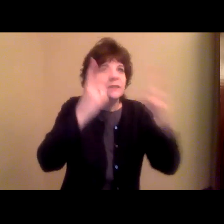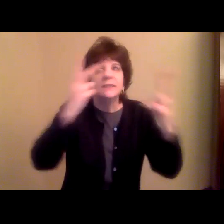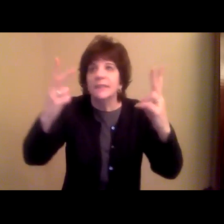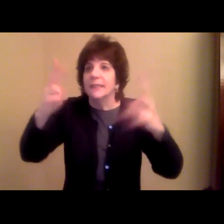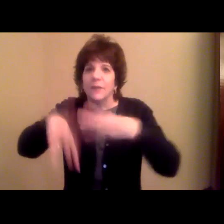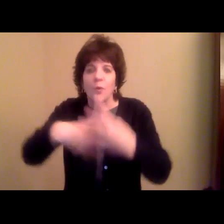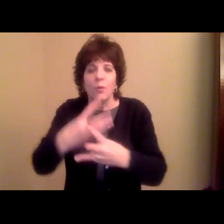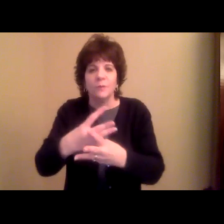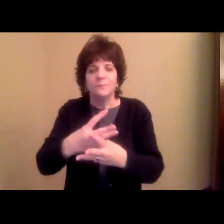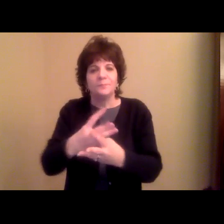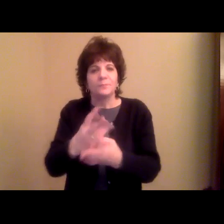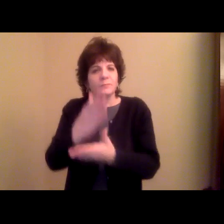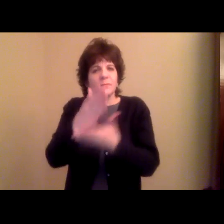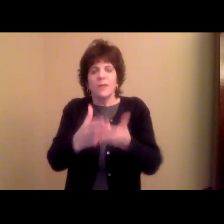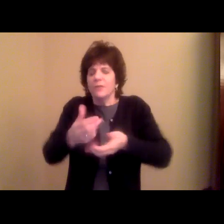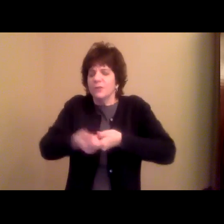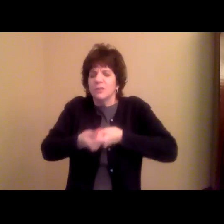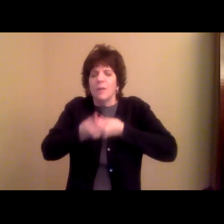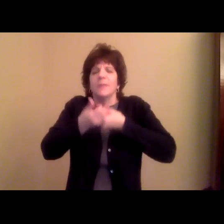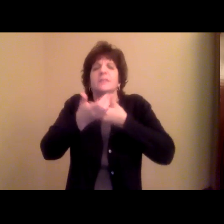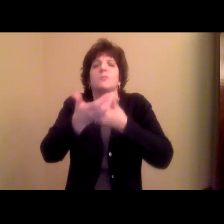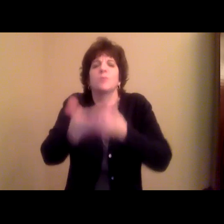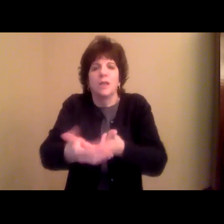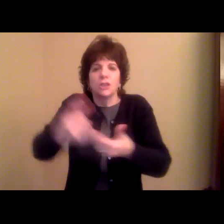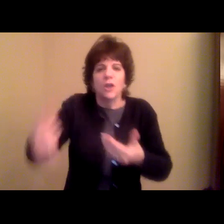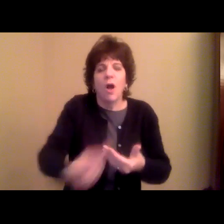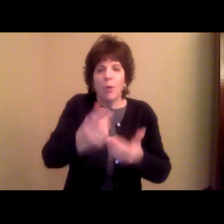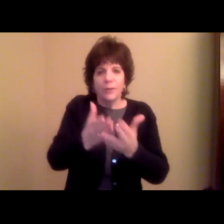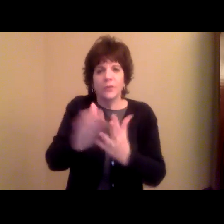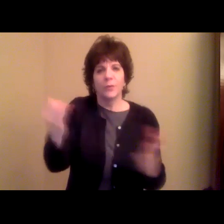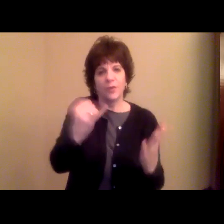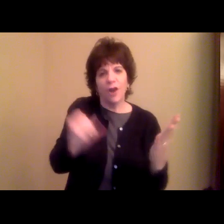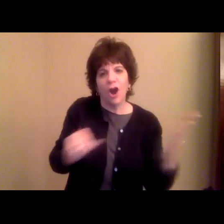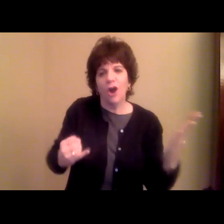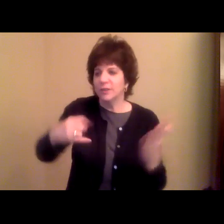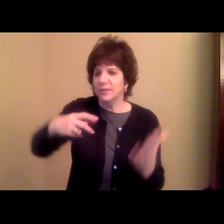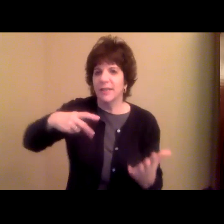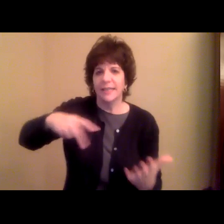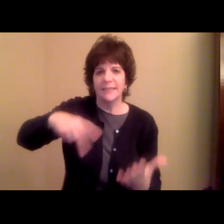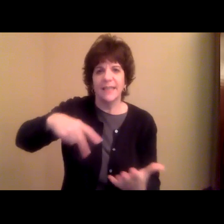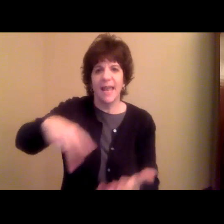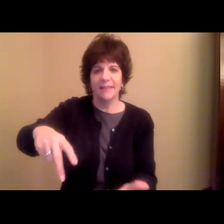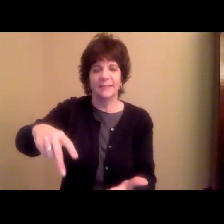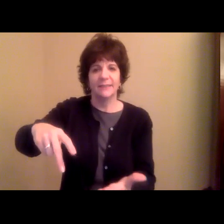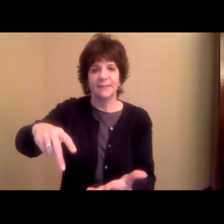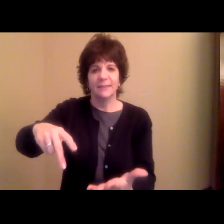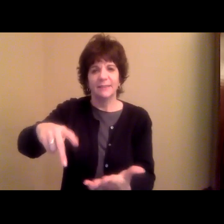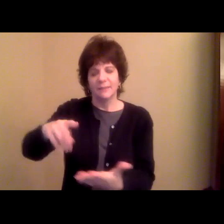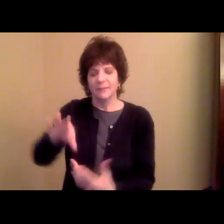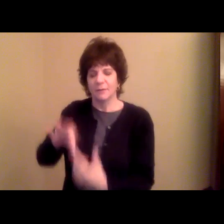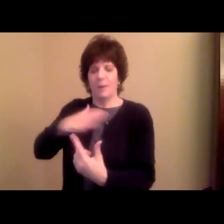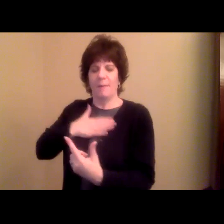there's always some expression that happens with the arts, and dance in particular, in my